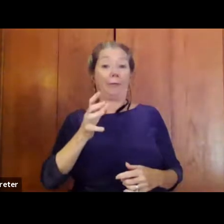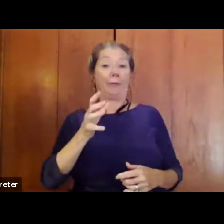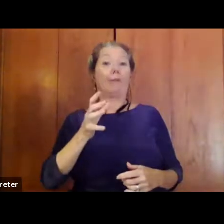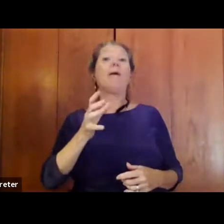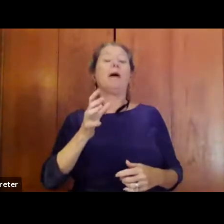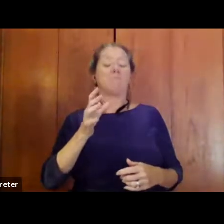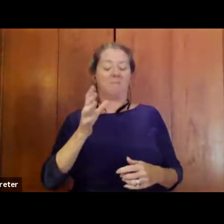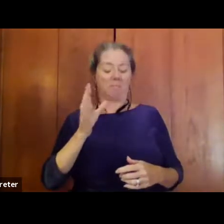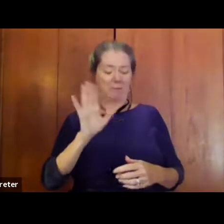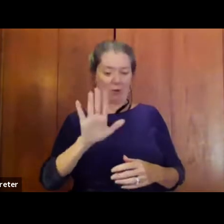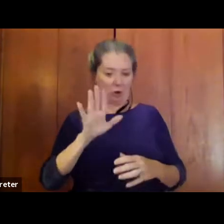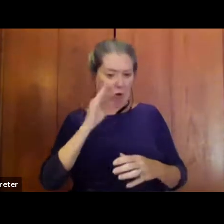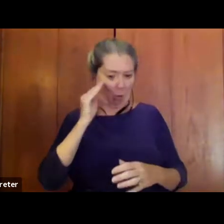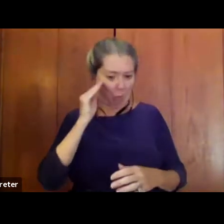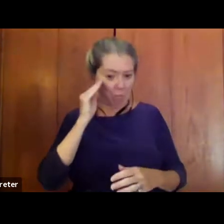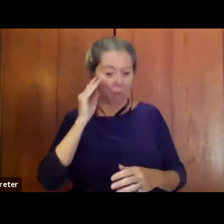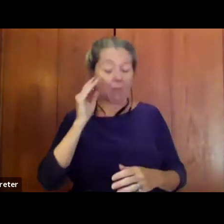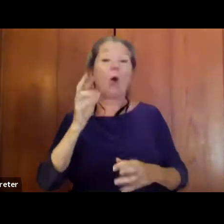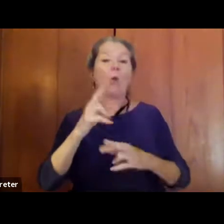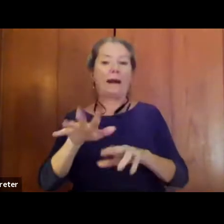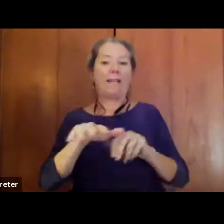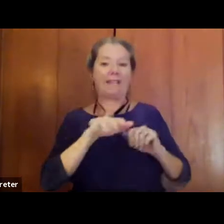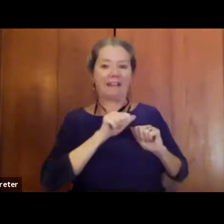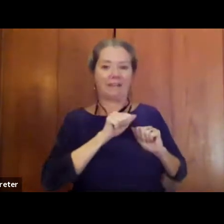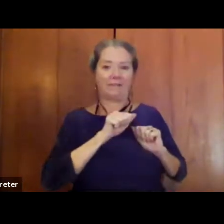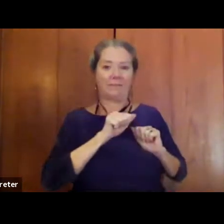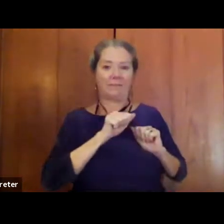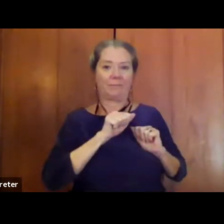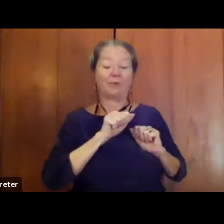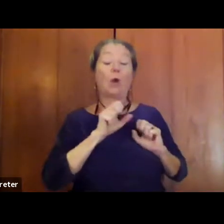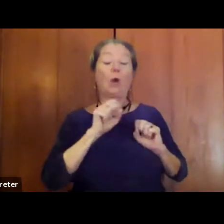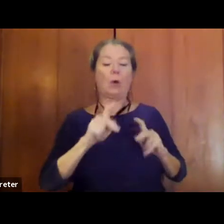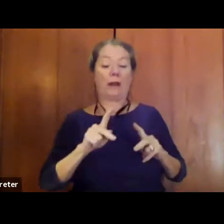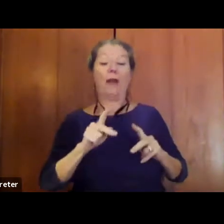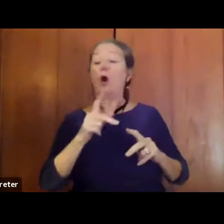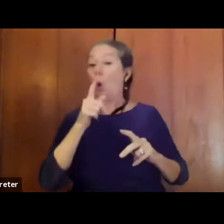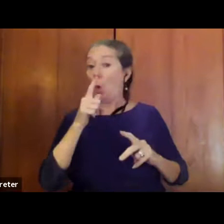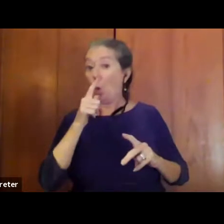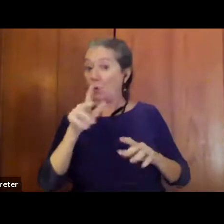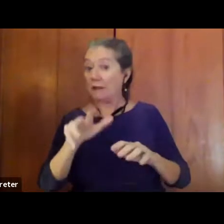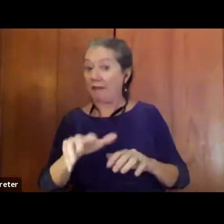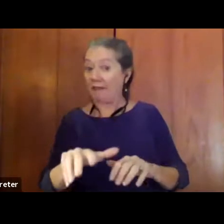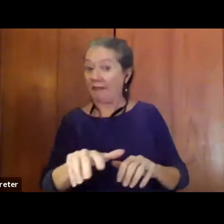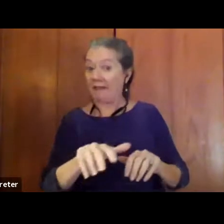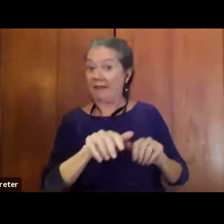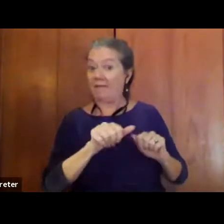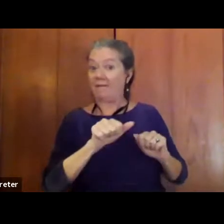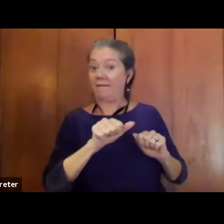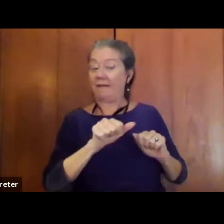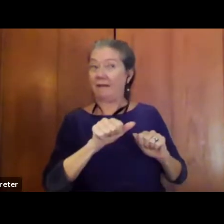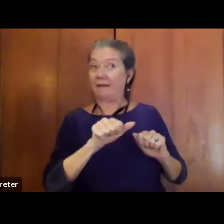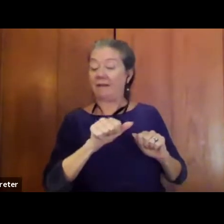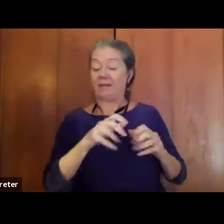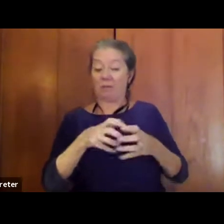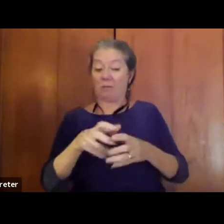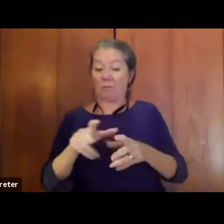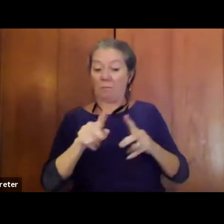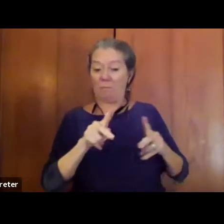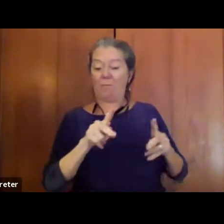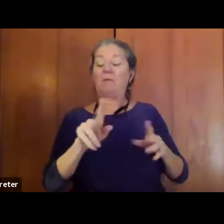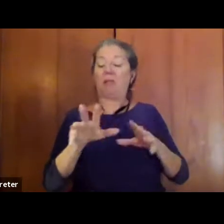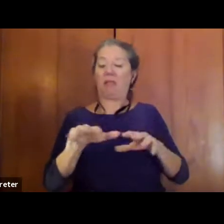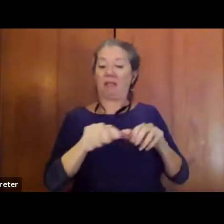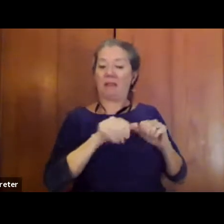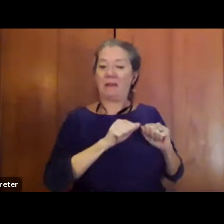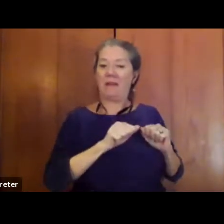As we would depart from the house, the departing person or groups of persons would ask for a bendición, which literally translates